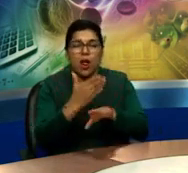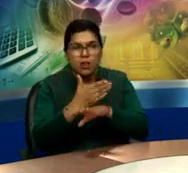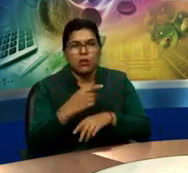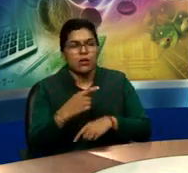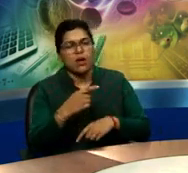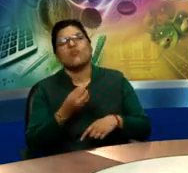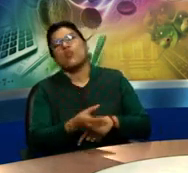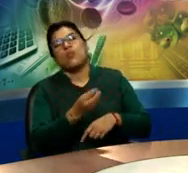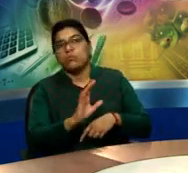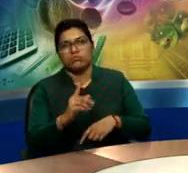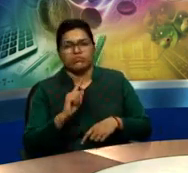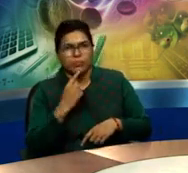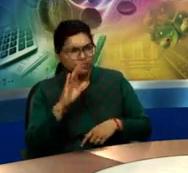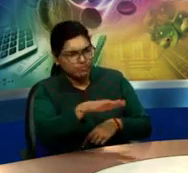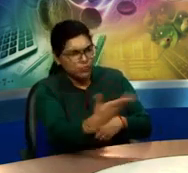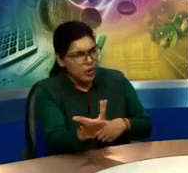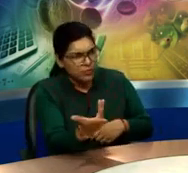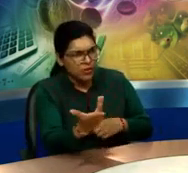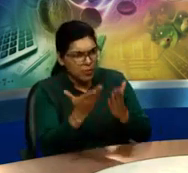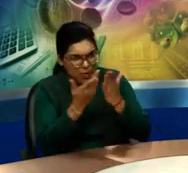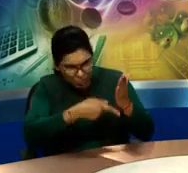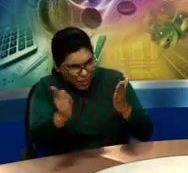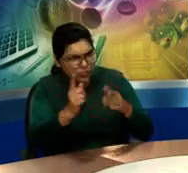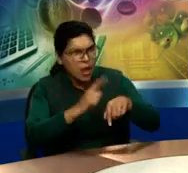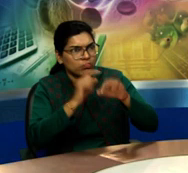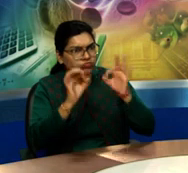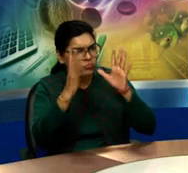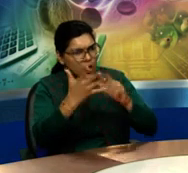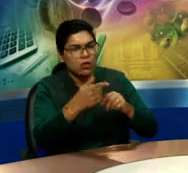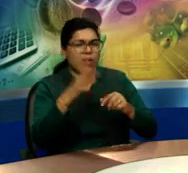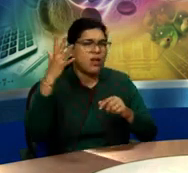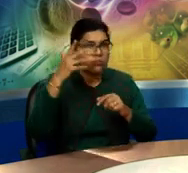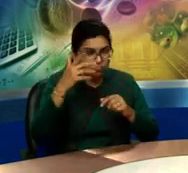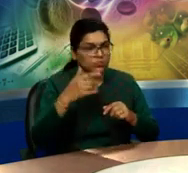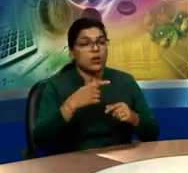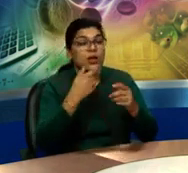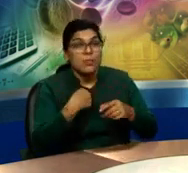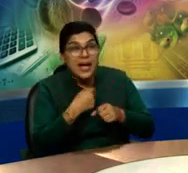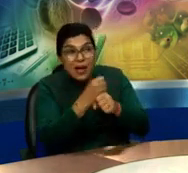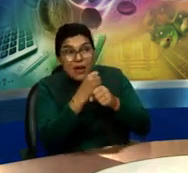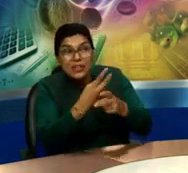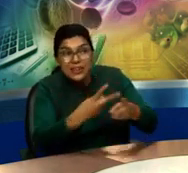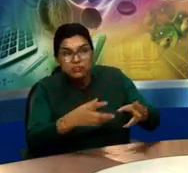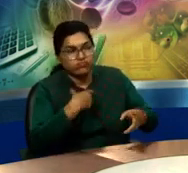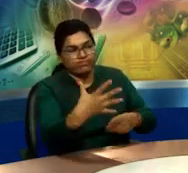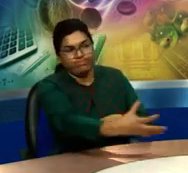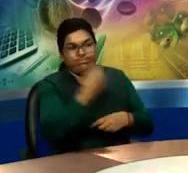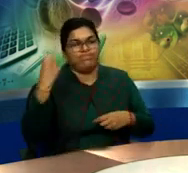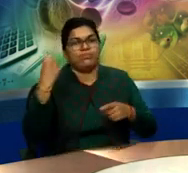so that they understand that they should change our behavior, they should modify and act in